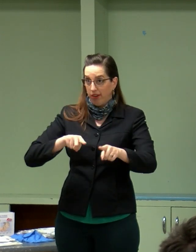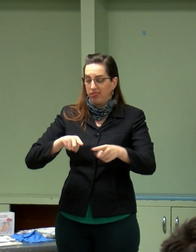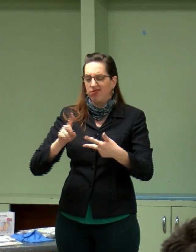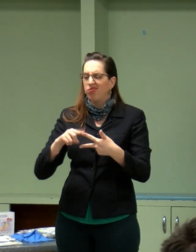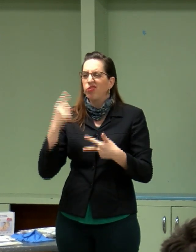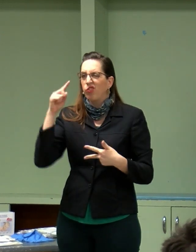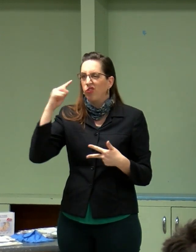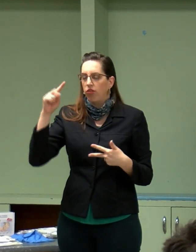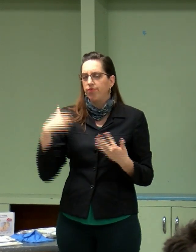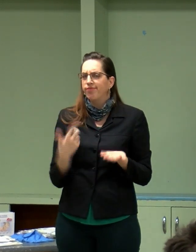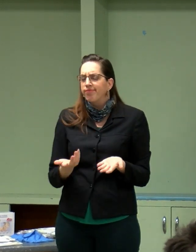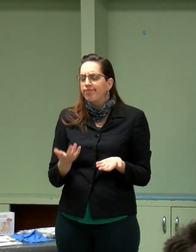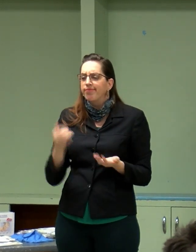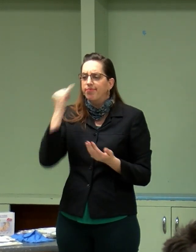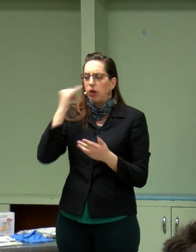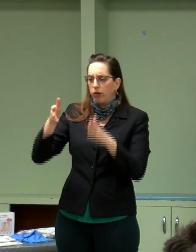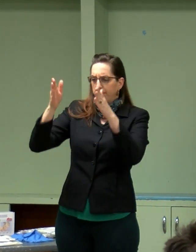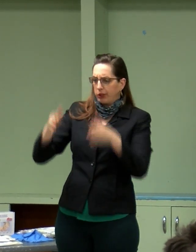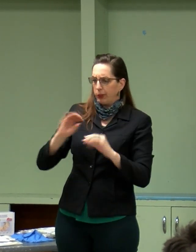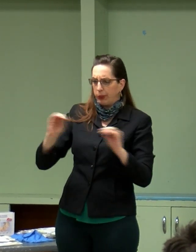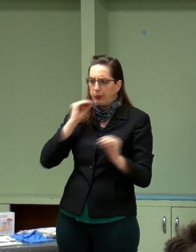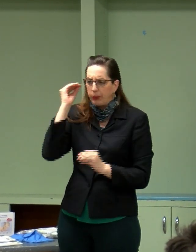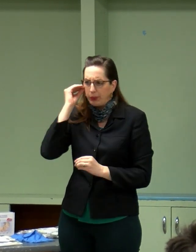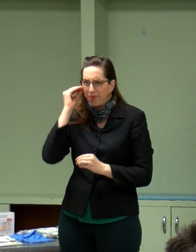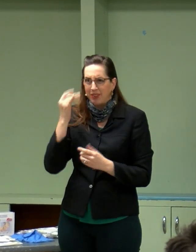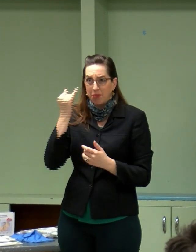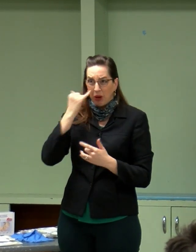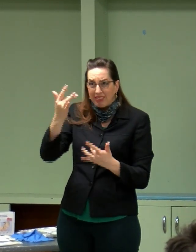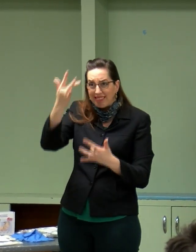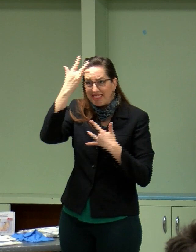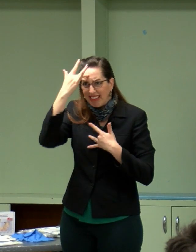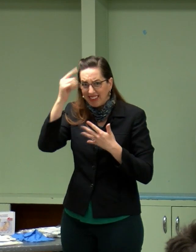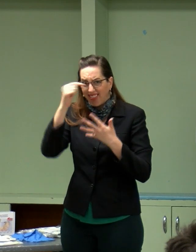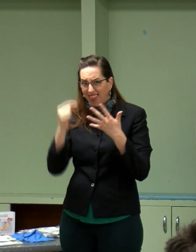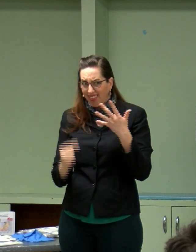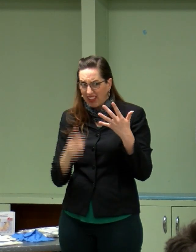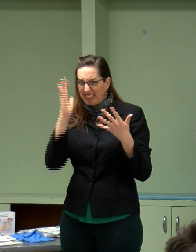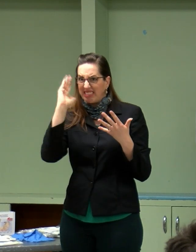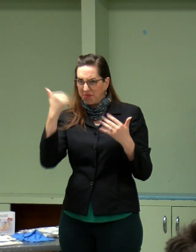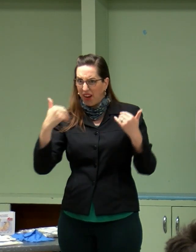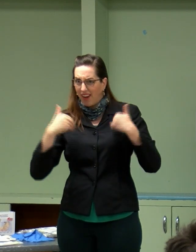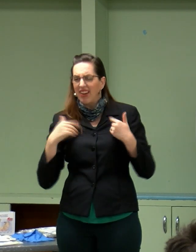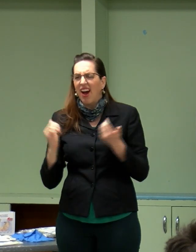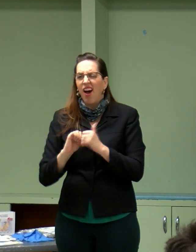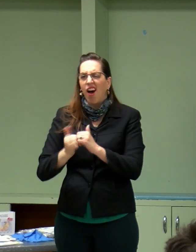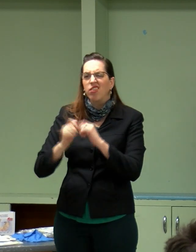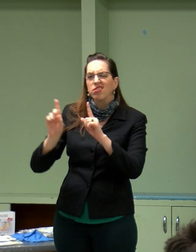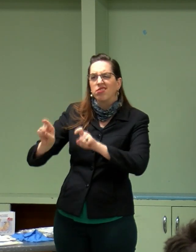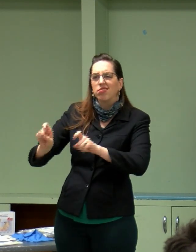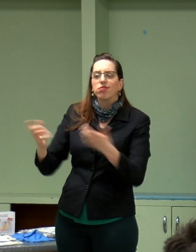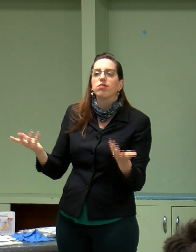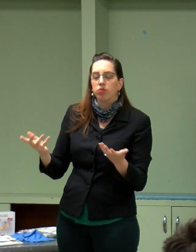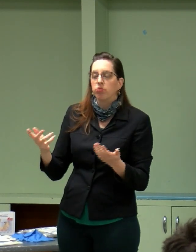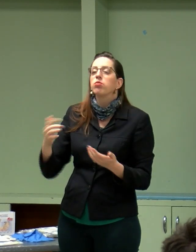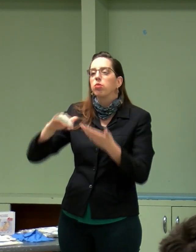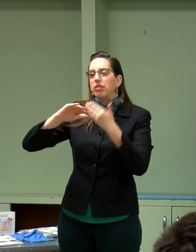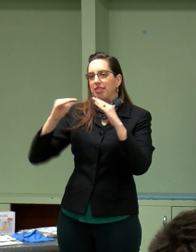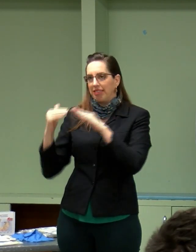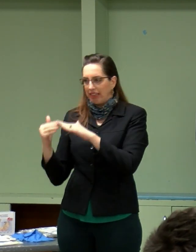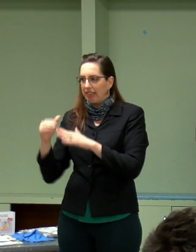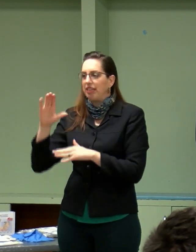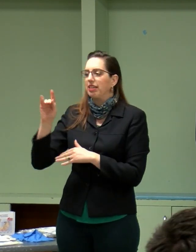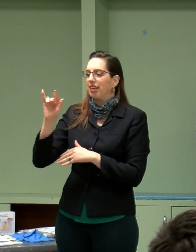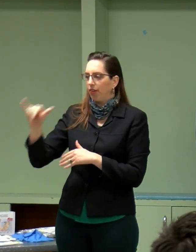the question, how does a homeless individual get tested if they are symptomatic? The city and county have launched an innovative